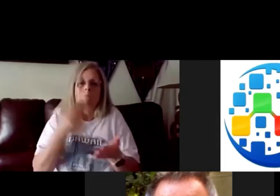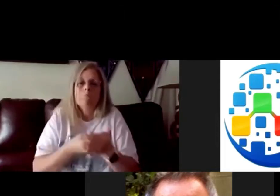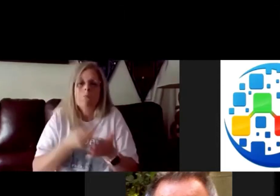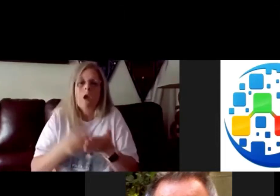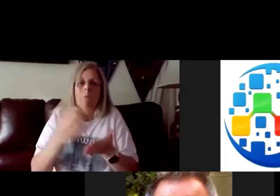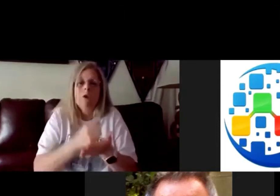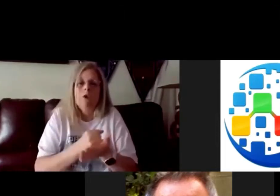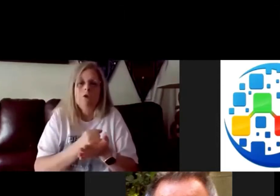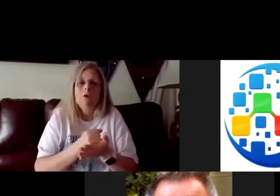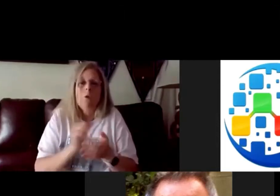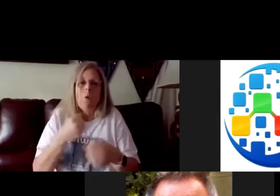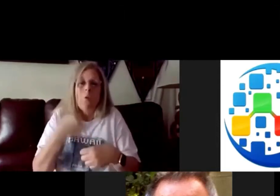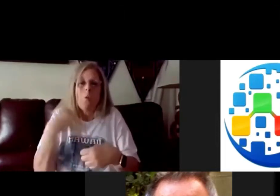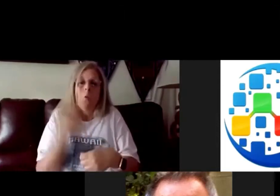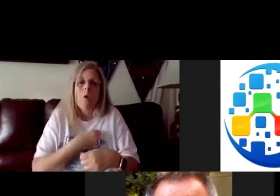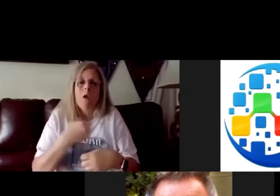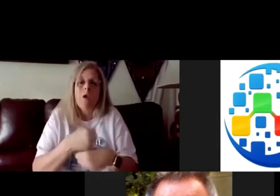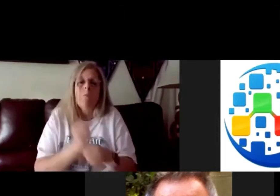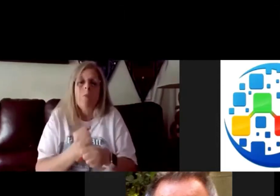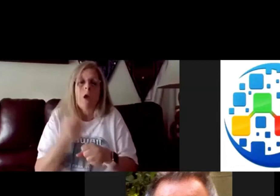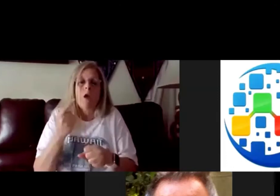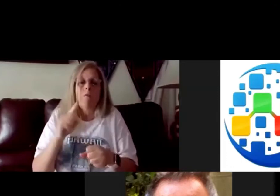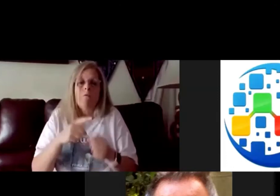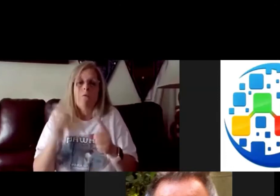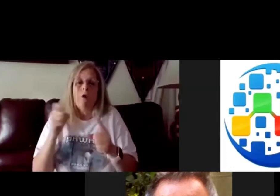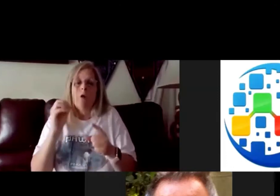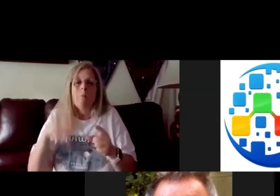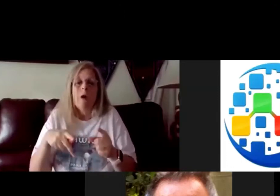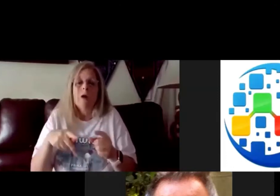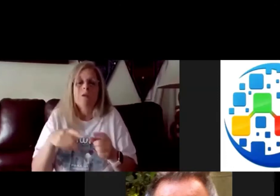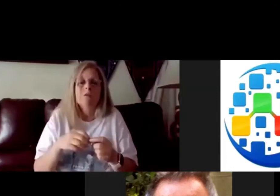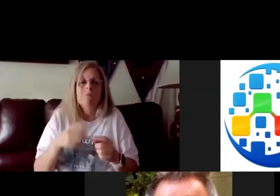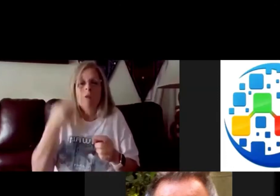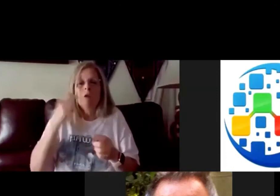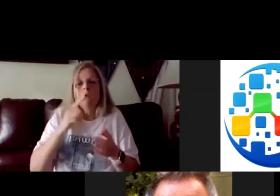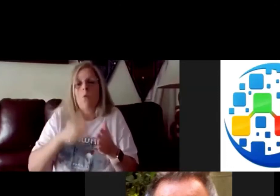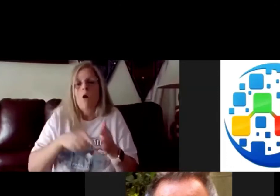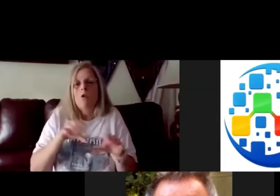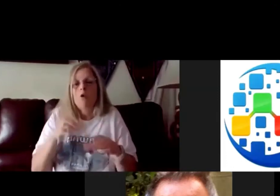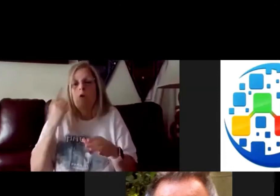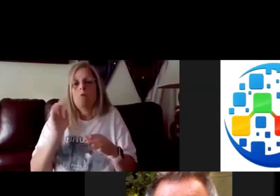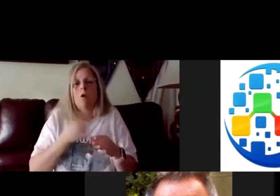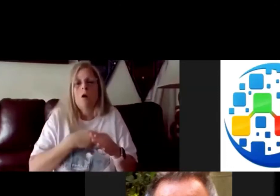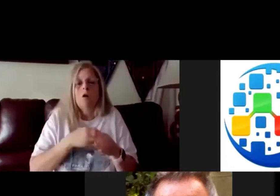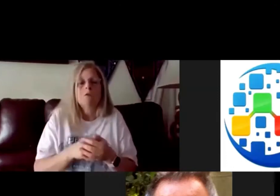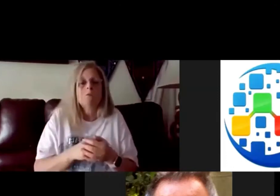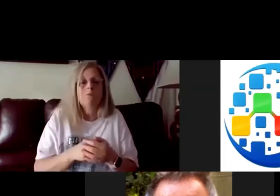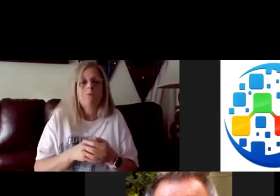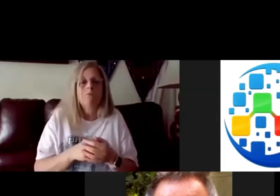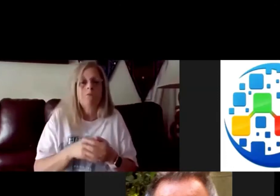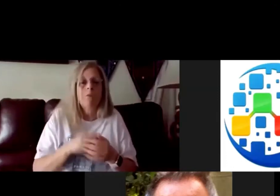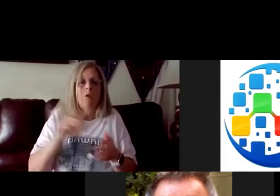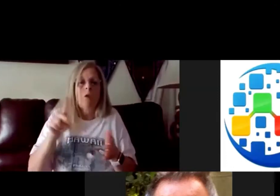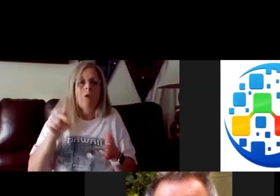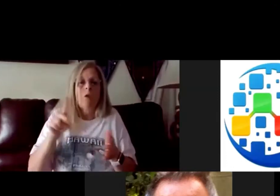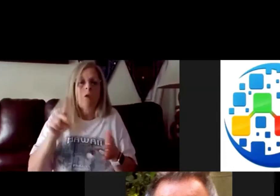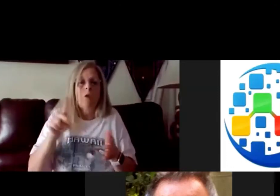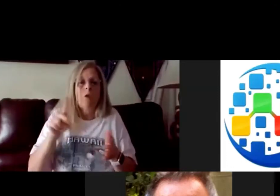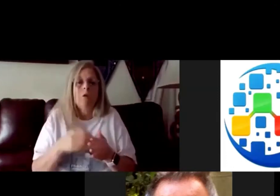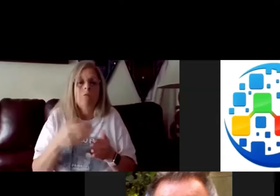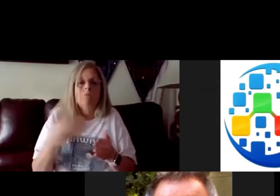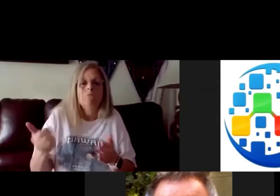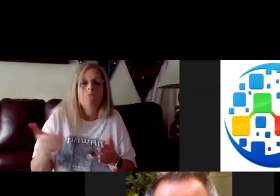with Onpassive because of what they're doing for us. Really important to understand that. There are a couple other caveats in there that